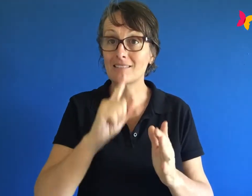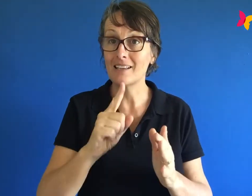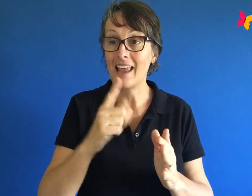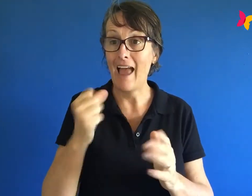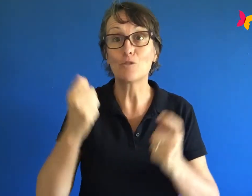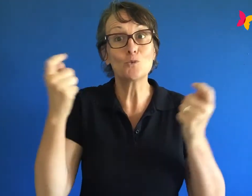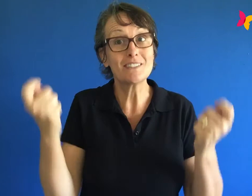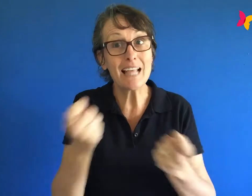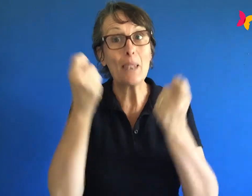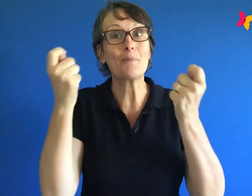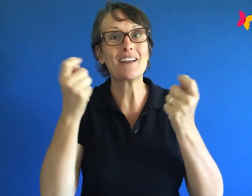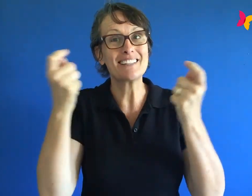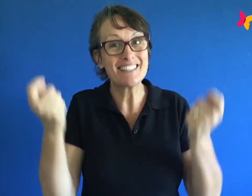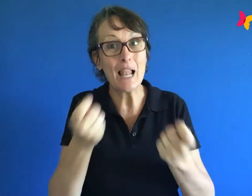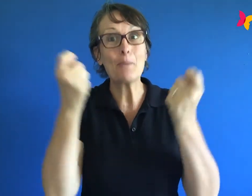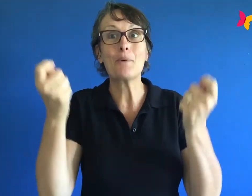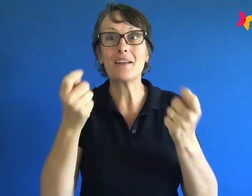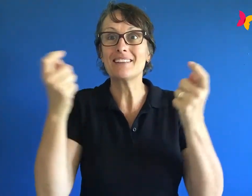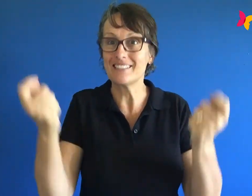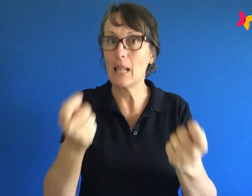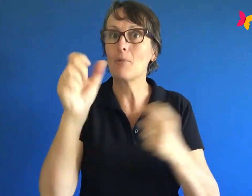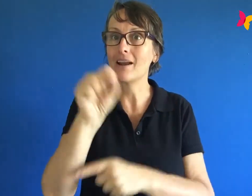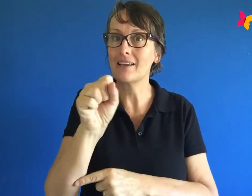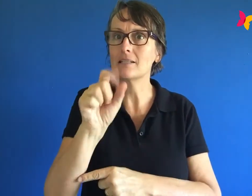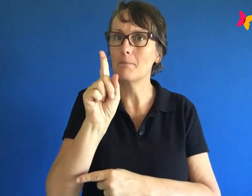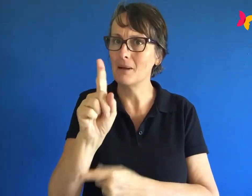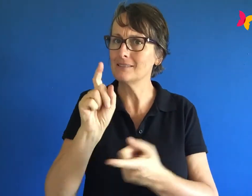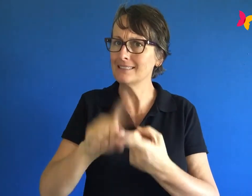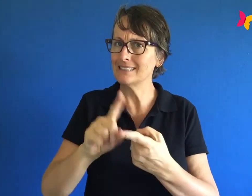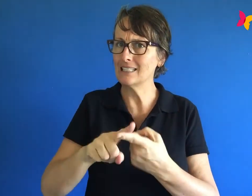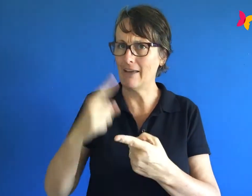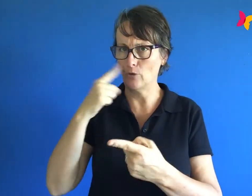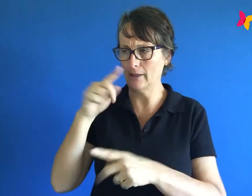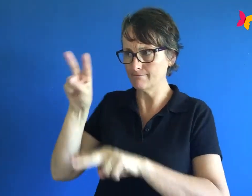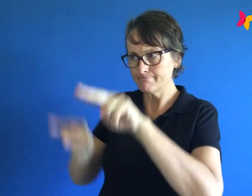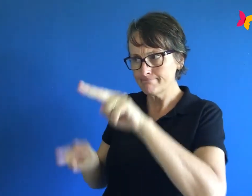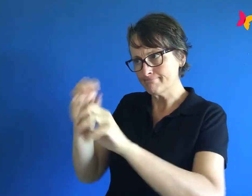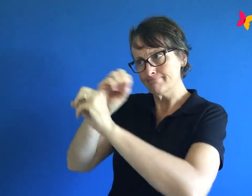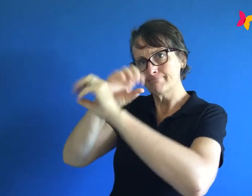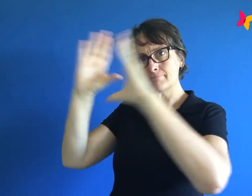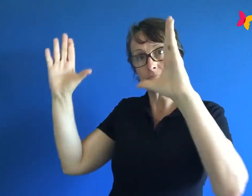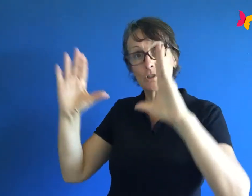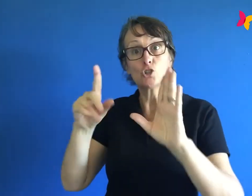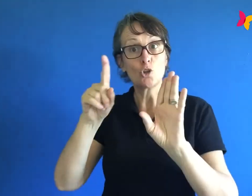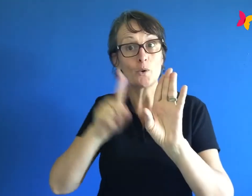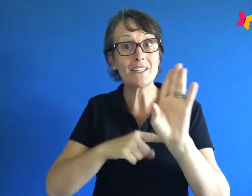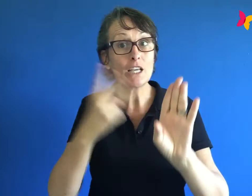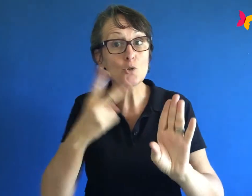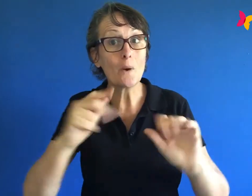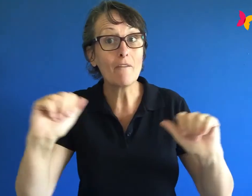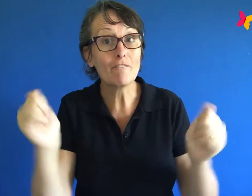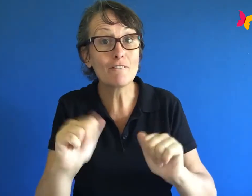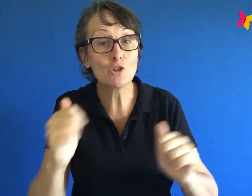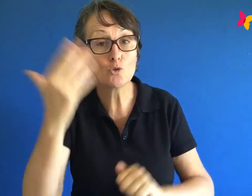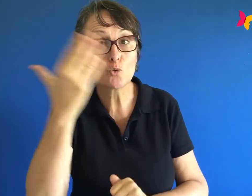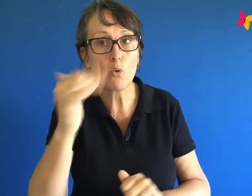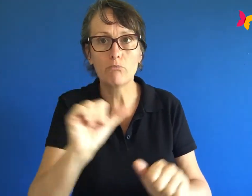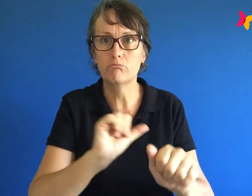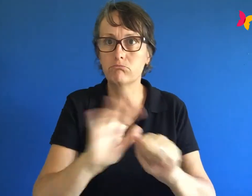moment define the way she saw the whole picture. And while finishing school was absolutely a massive achievement, it didn't necessarily